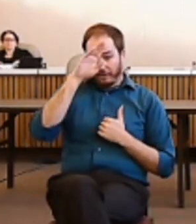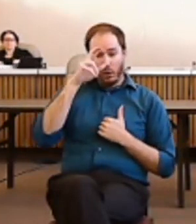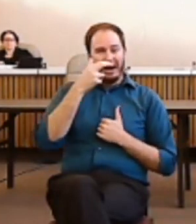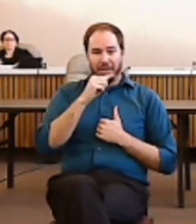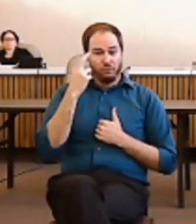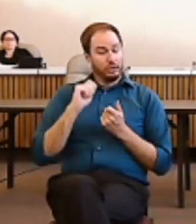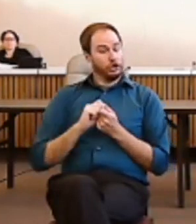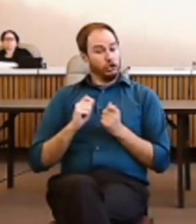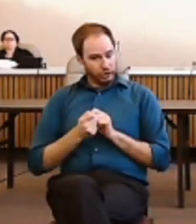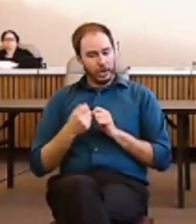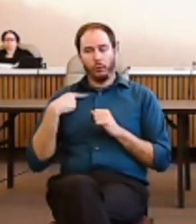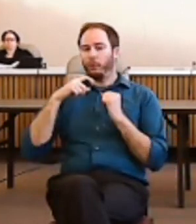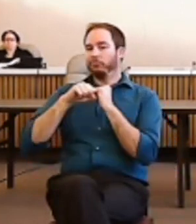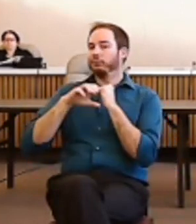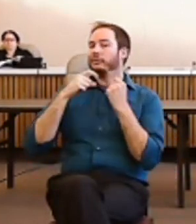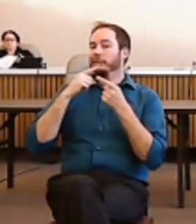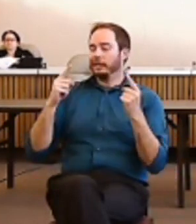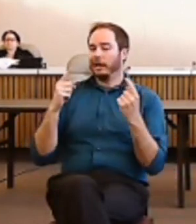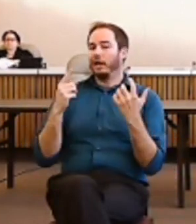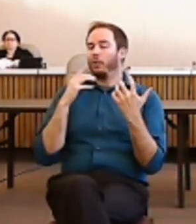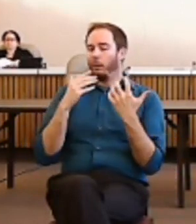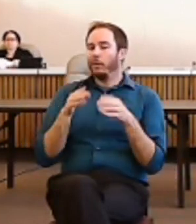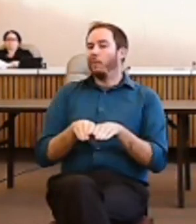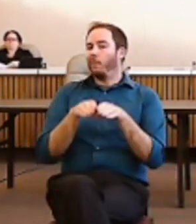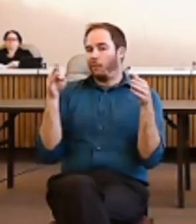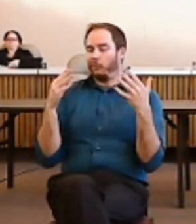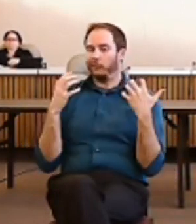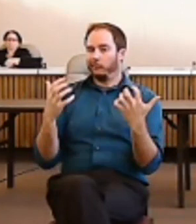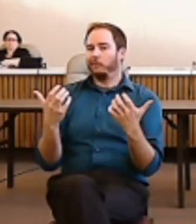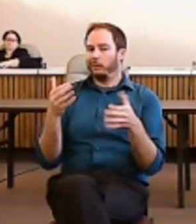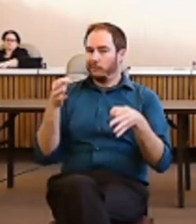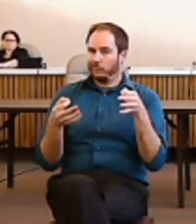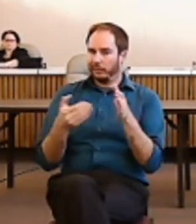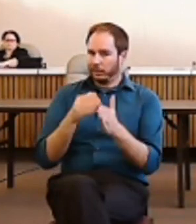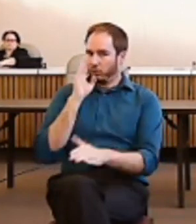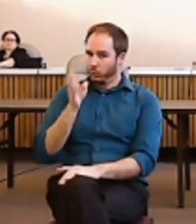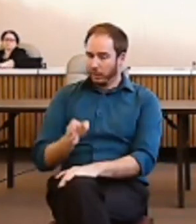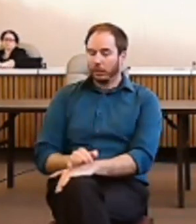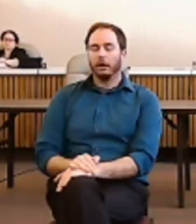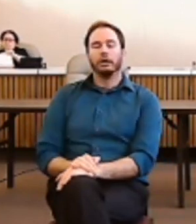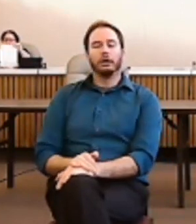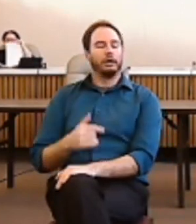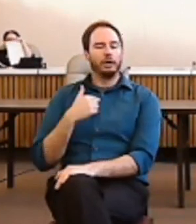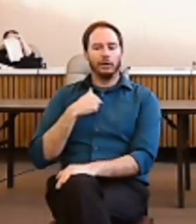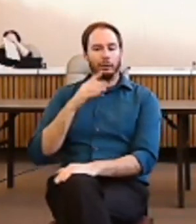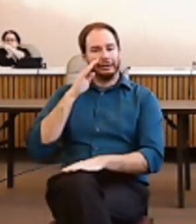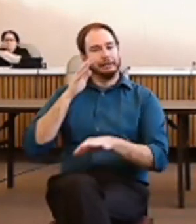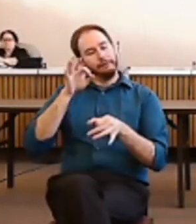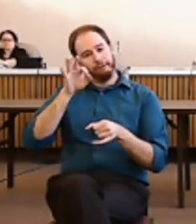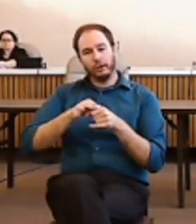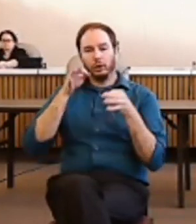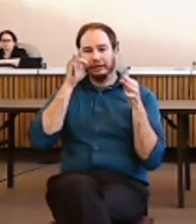will re-advertise, we'll reopen the hearing and re-advertise for that. So we are not making a decision